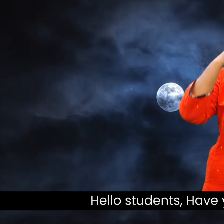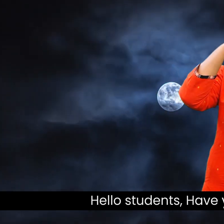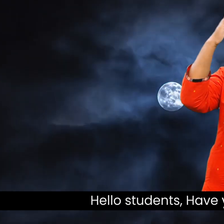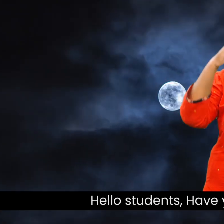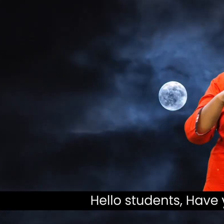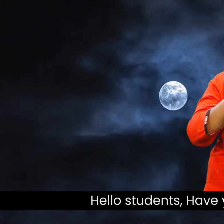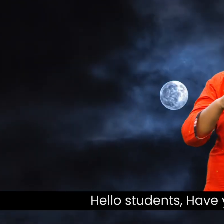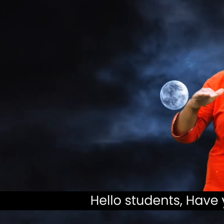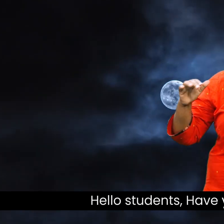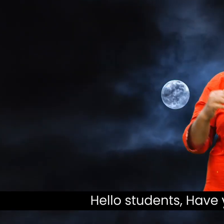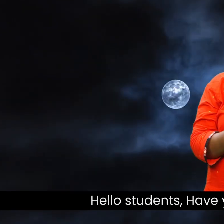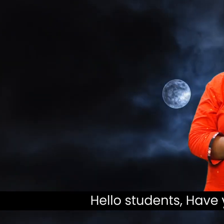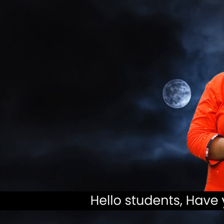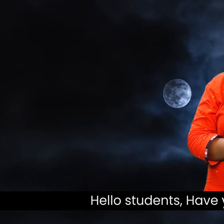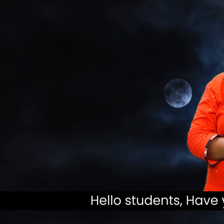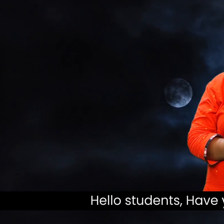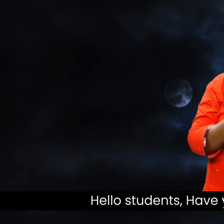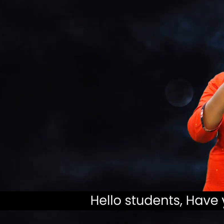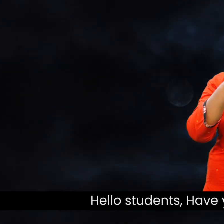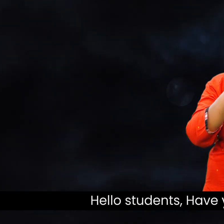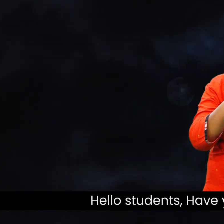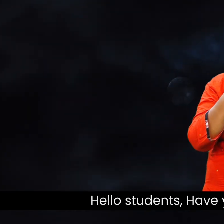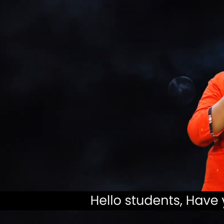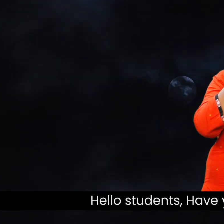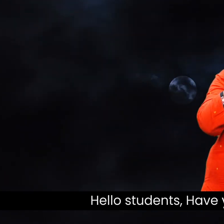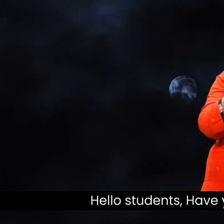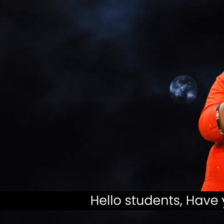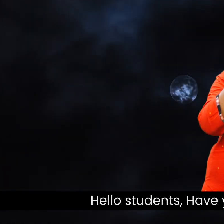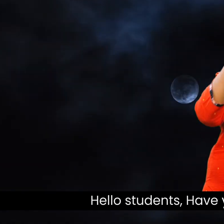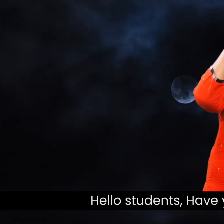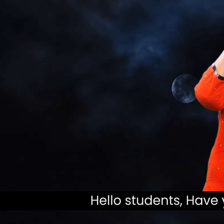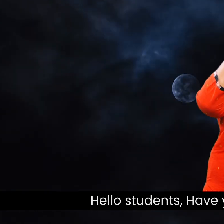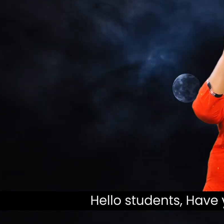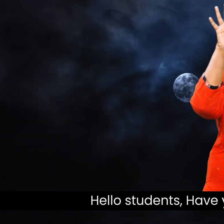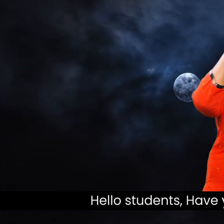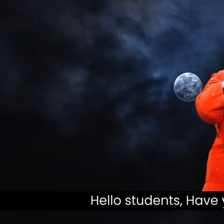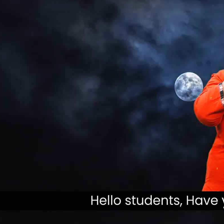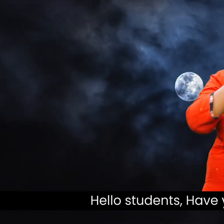Hello students! Have you ever observed the night sky?